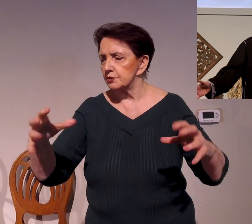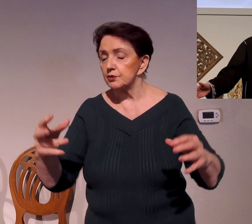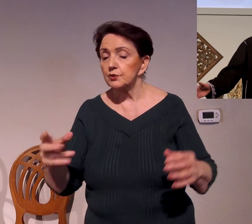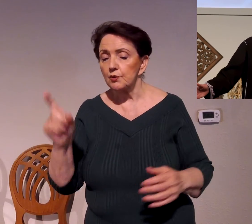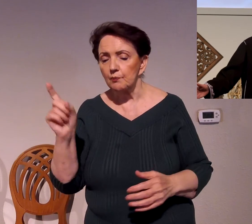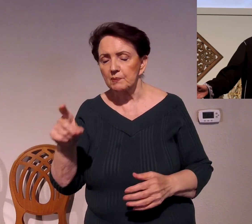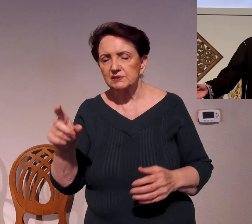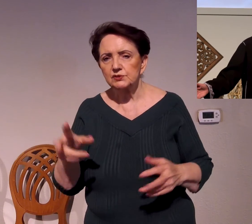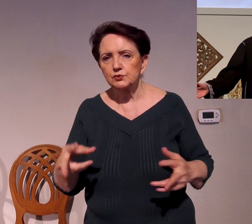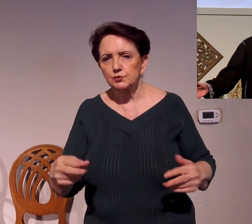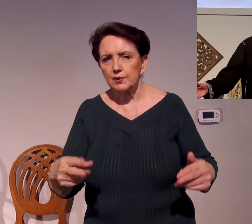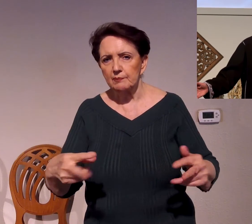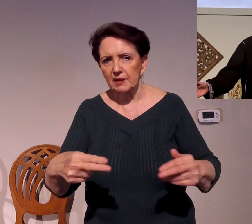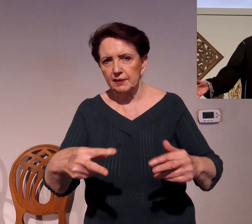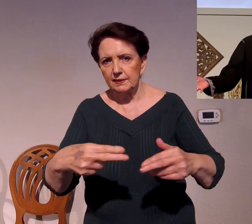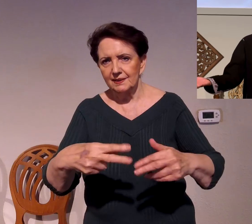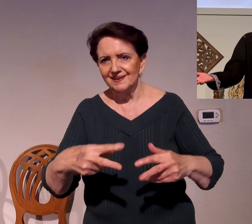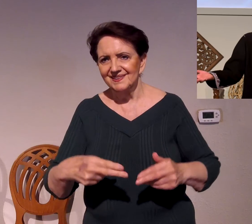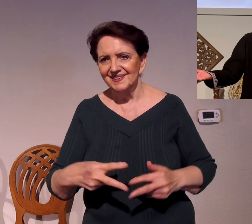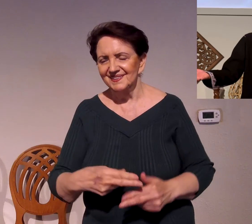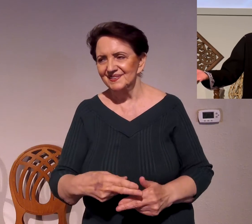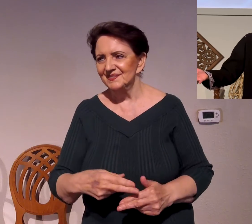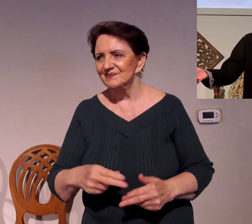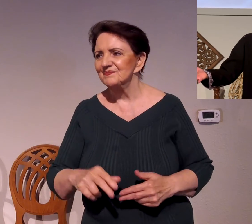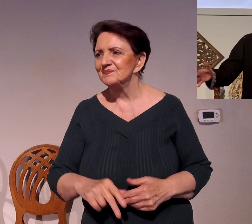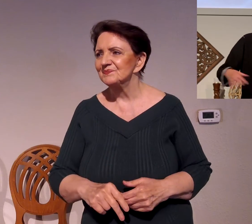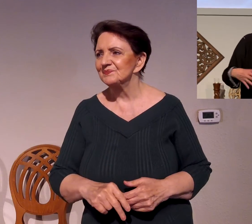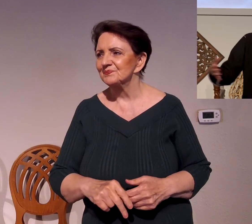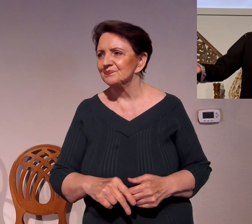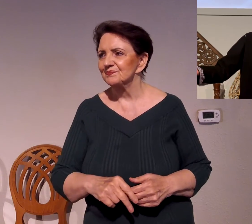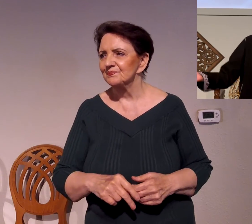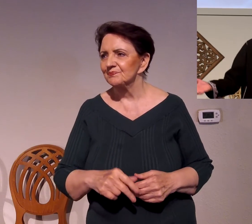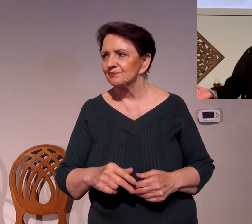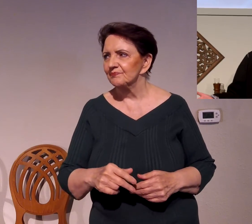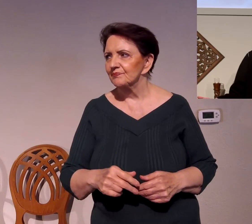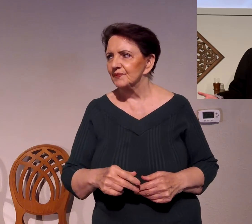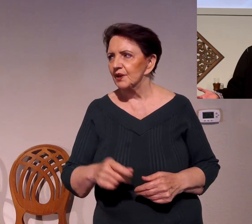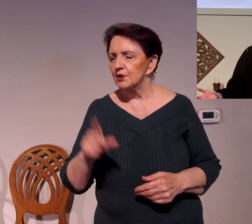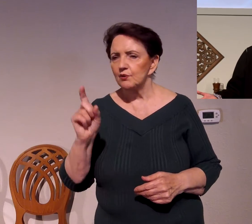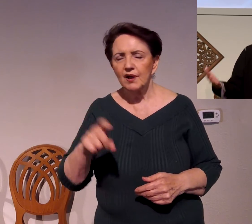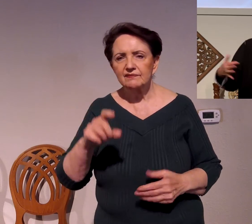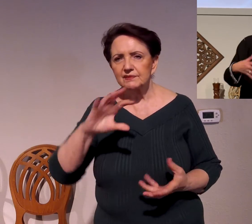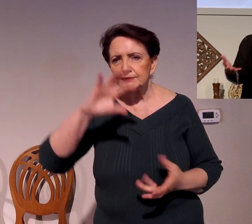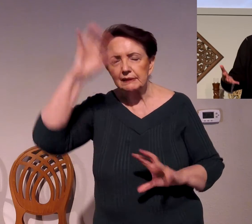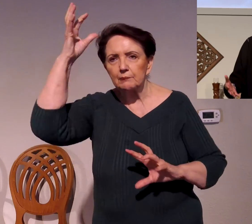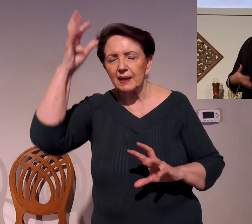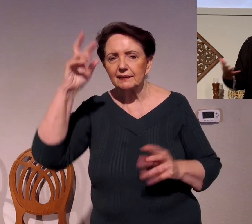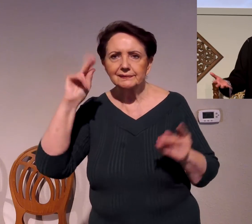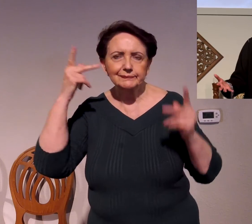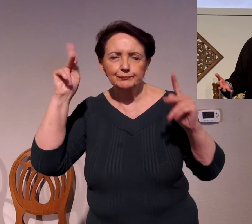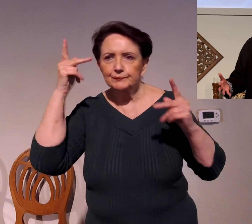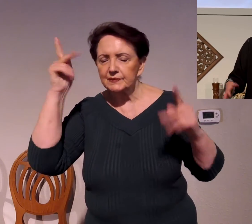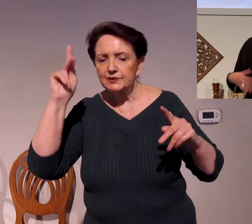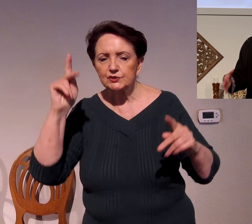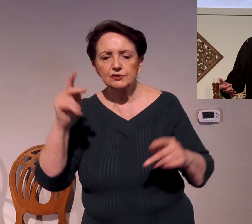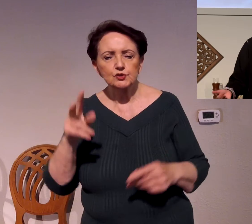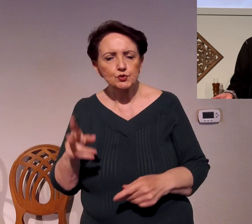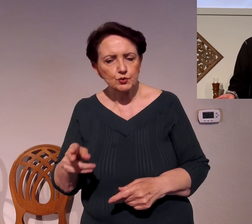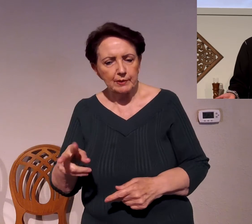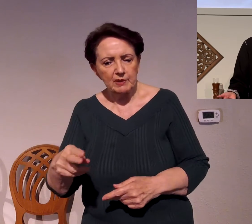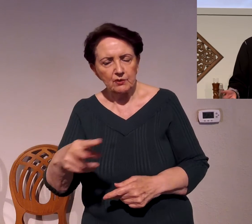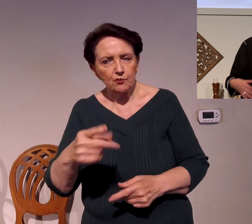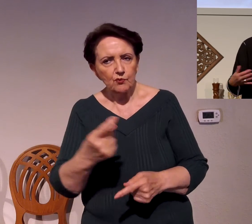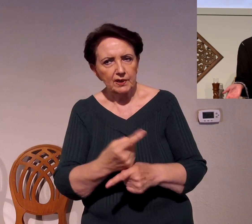try to take over the backyard, right? So we don't have to get wigged out about it. We just have to go out there and trim it on a